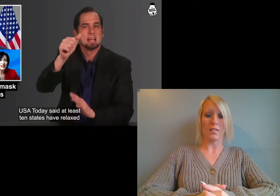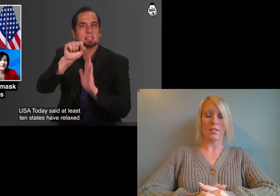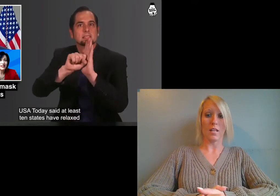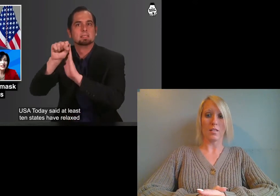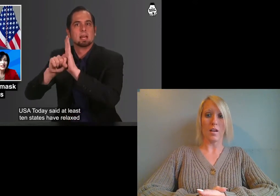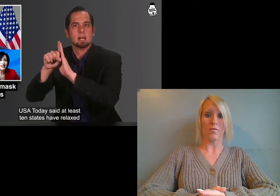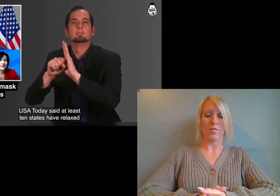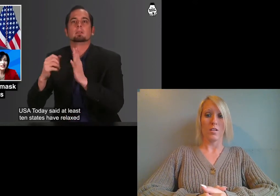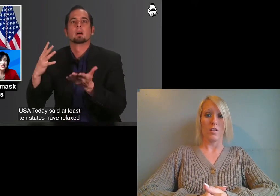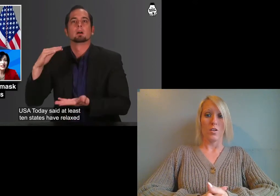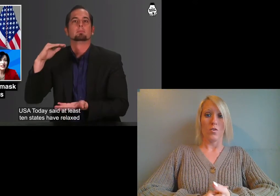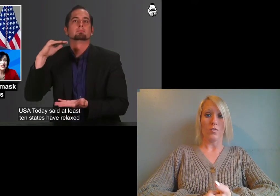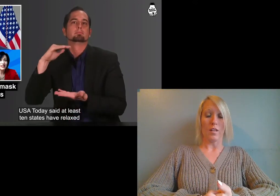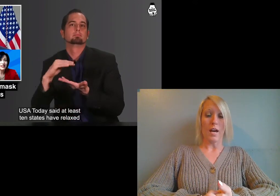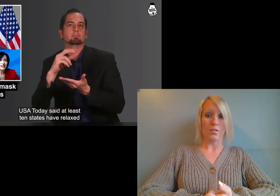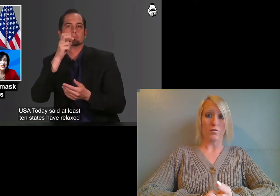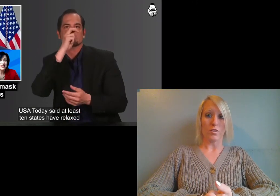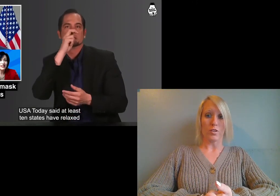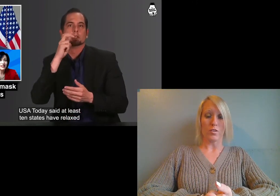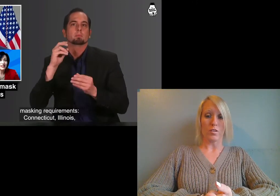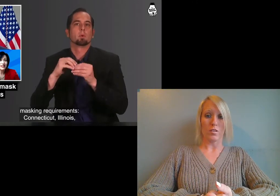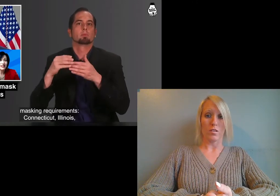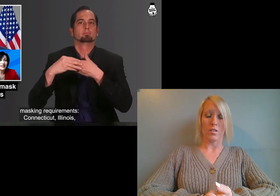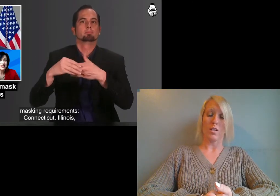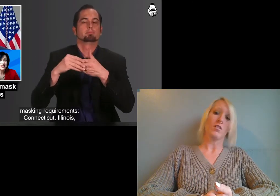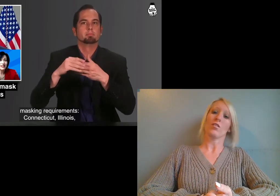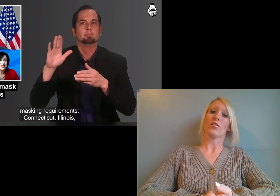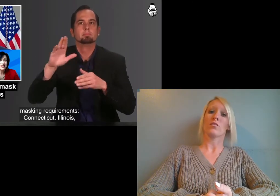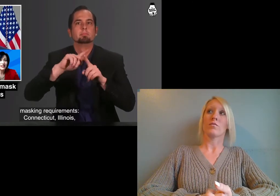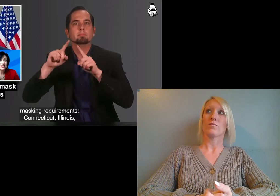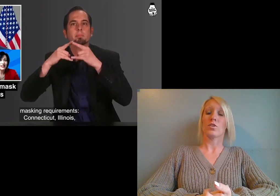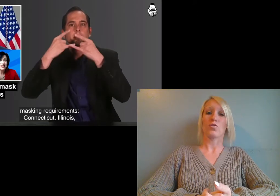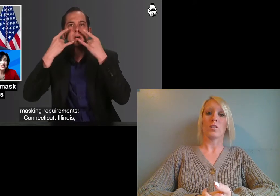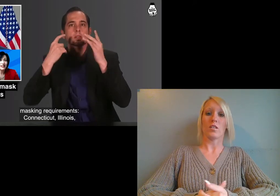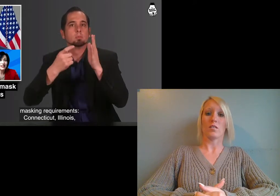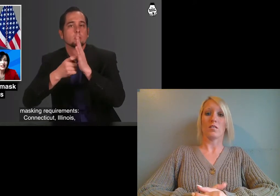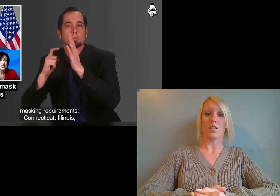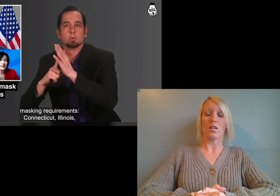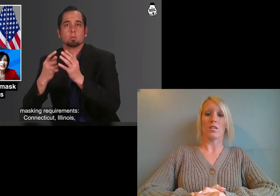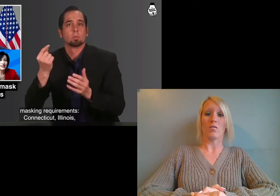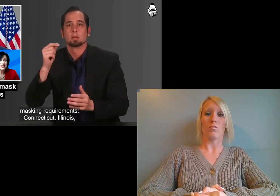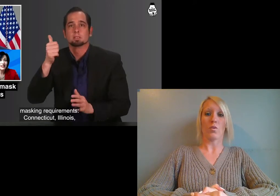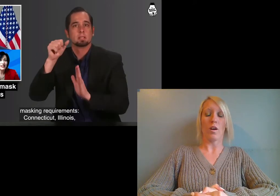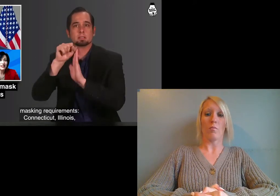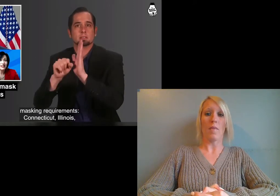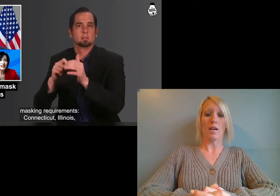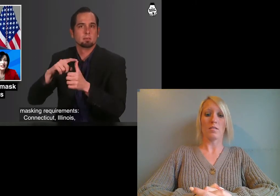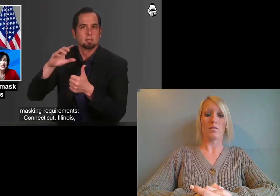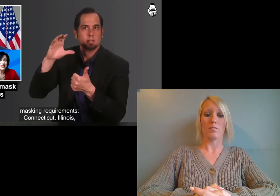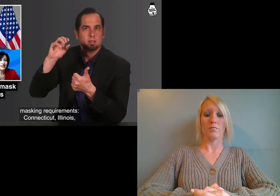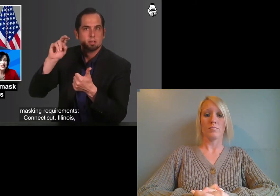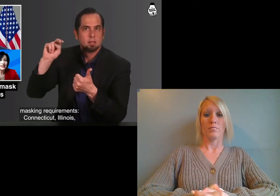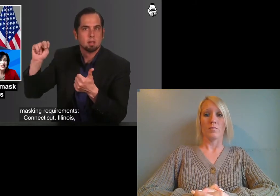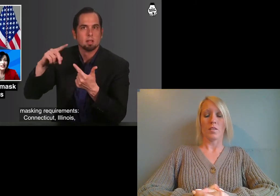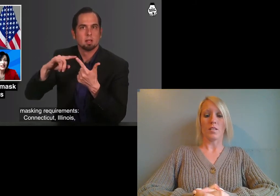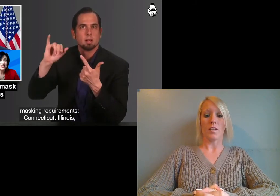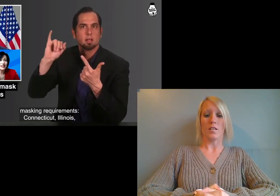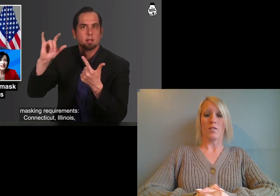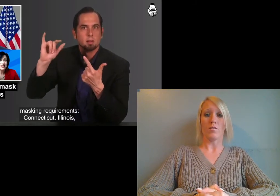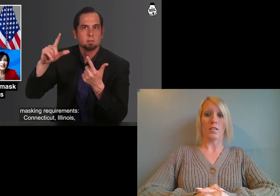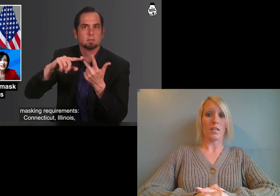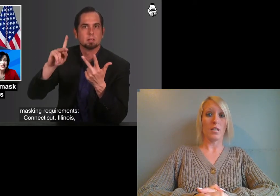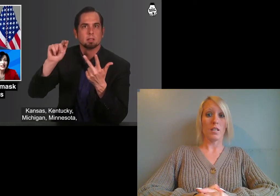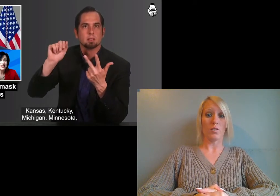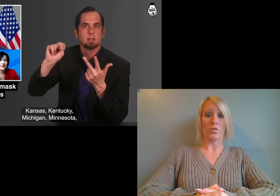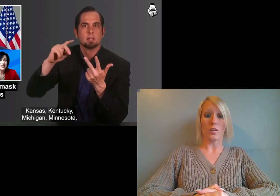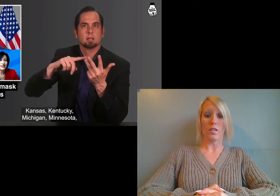least 10 states have relaxed the restrictions and their strictness in requiring masks. The states